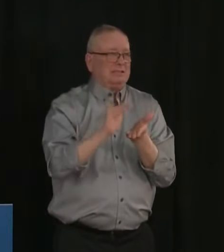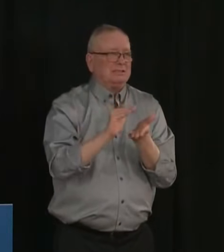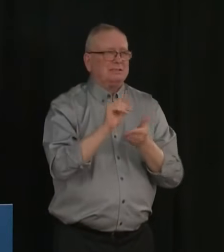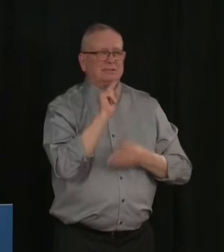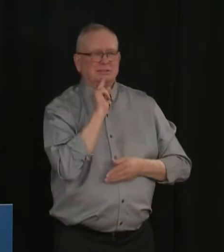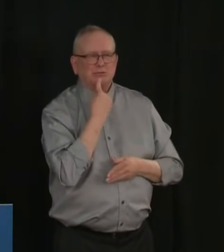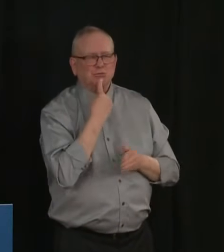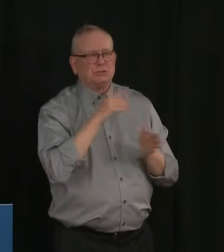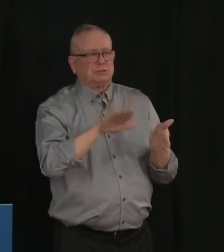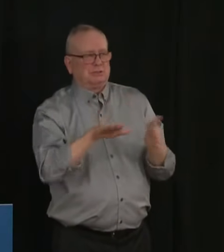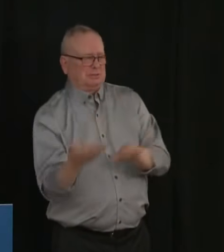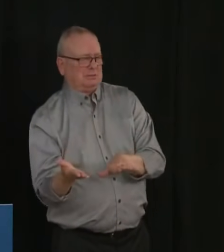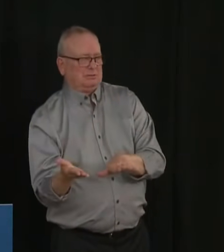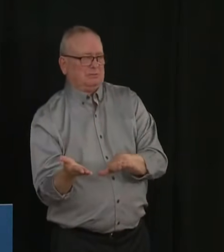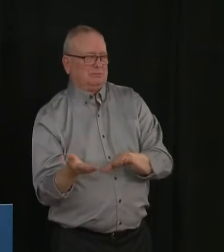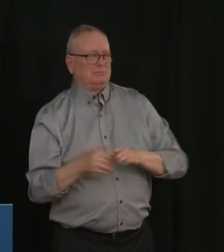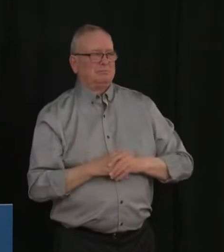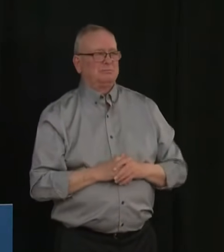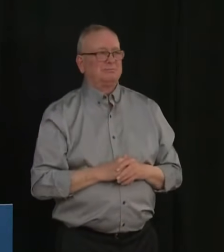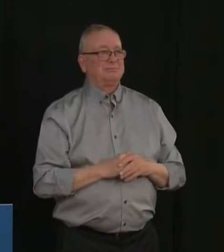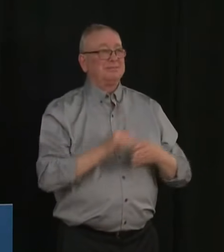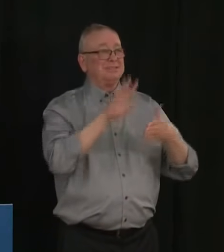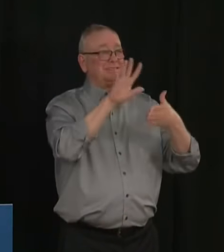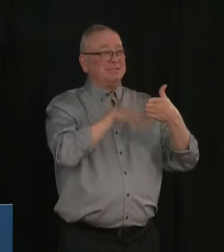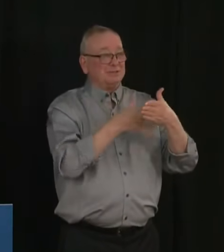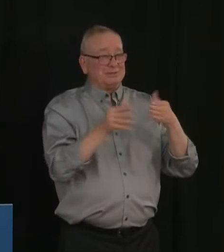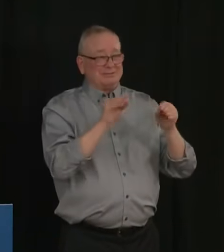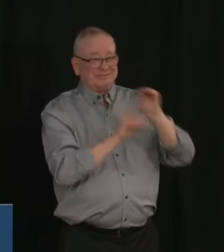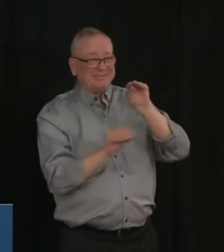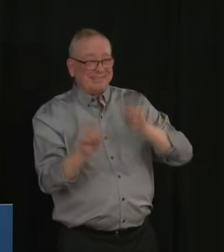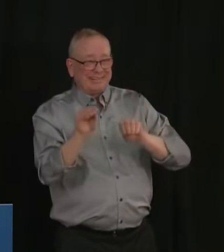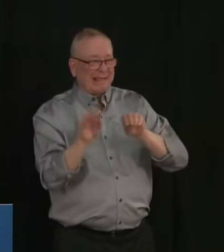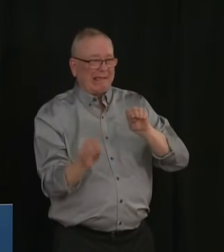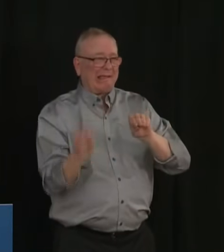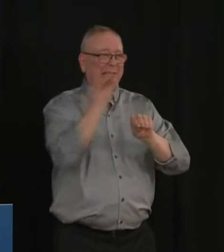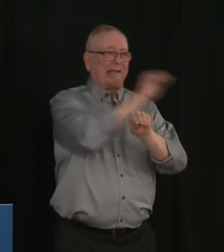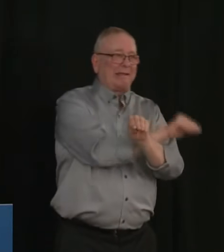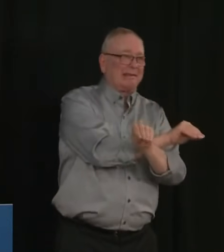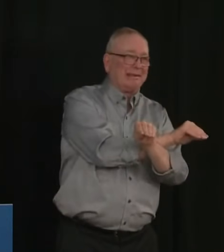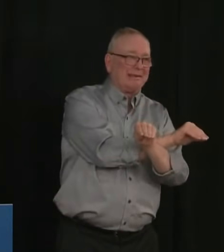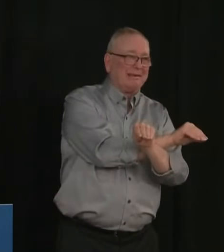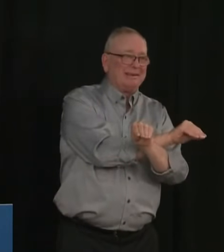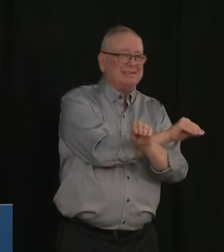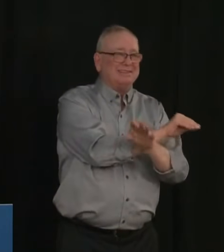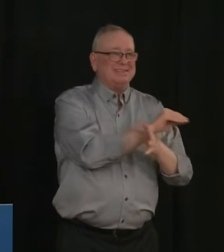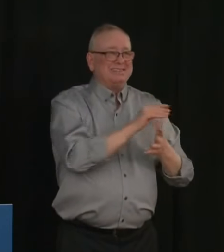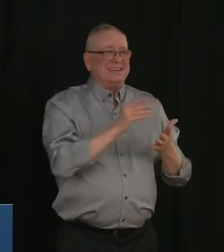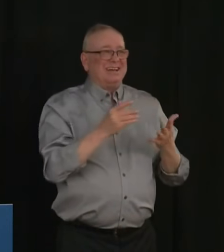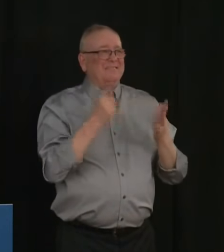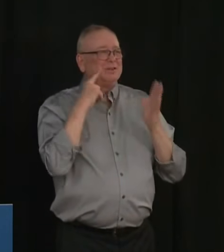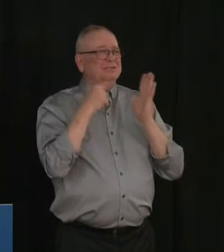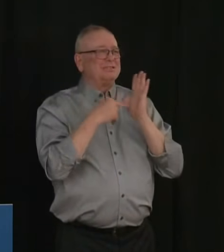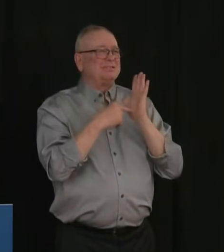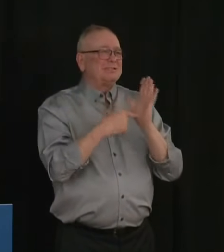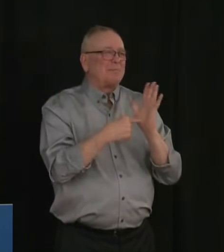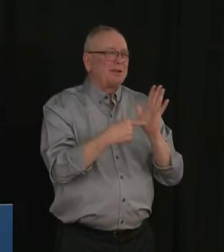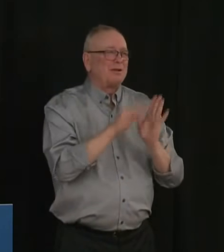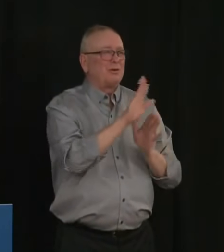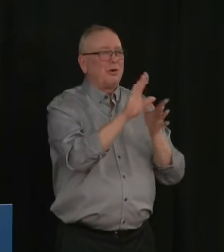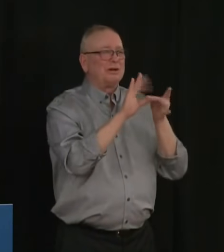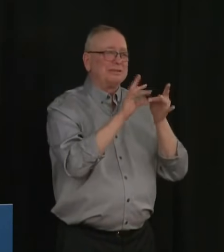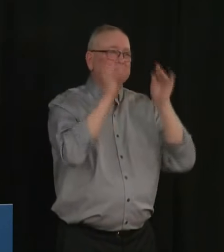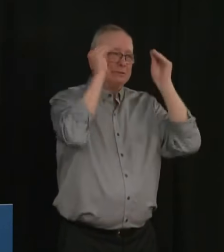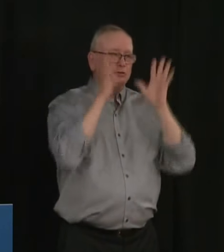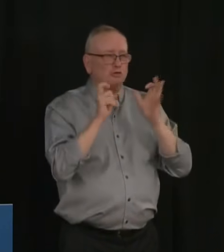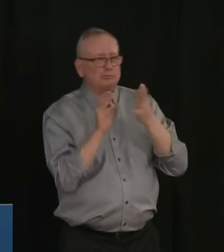changing how our sequencing rolls out, the important thing to remember is that in order to do any of those things that you've mentioned, we would essentially have to be taking